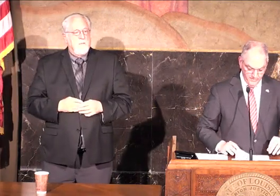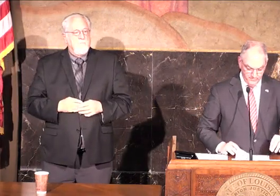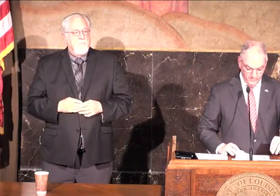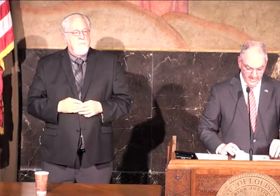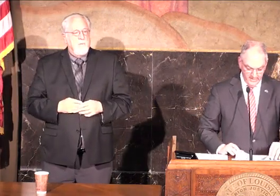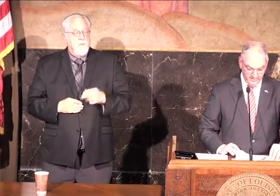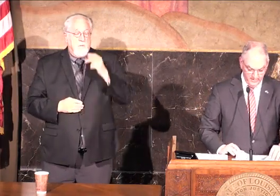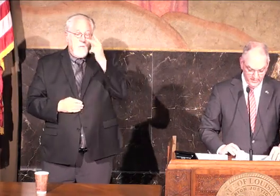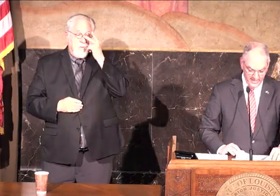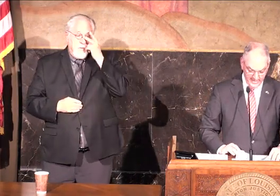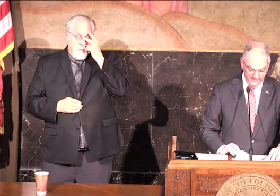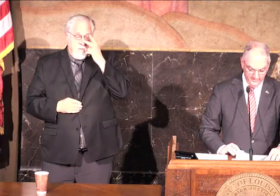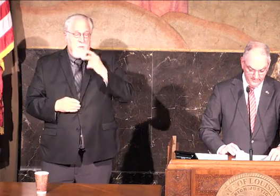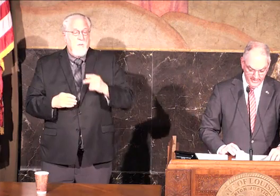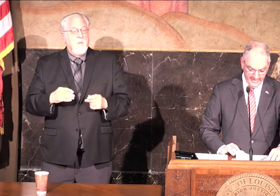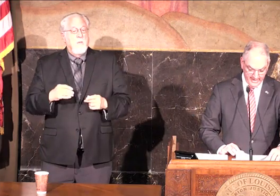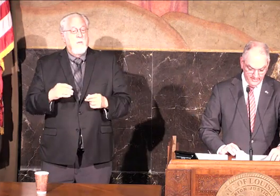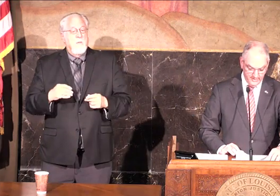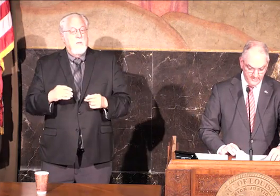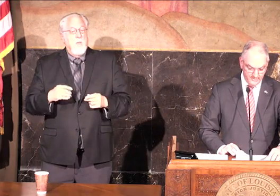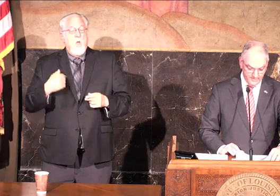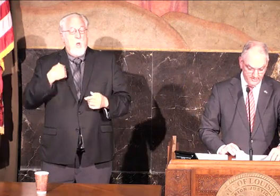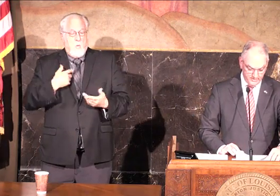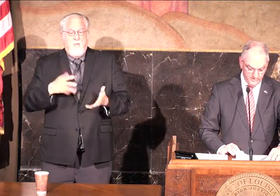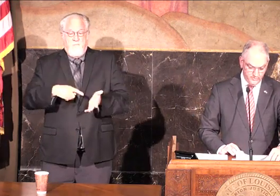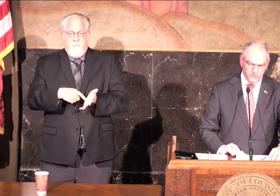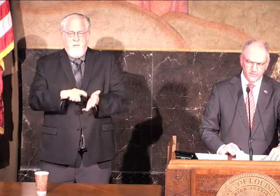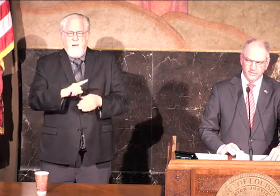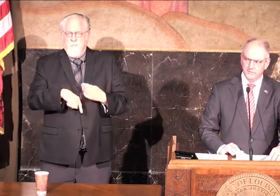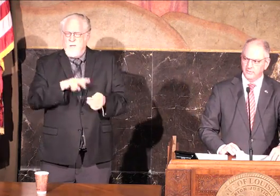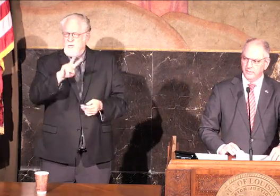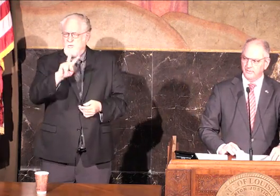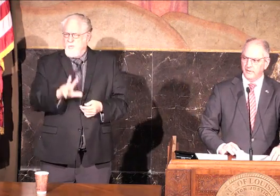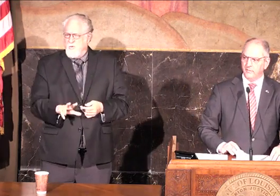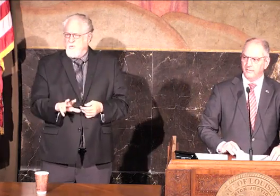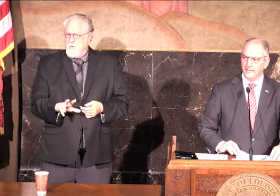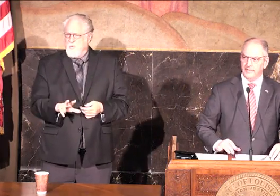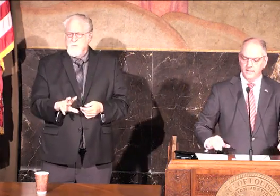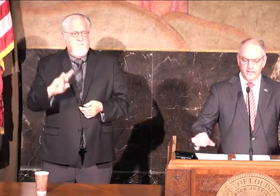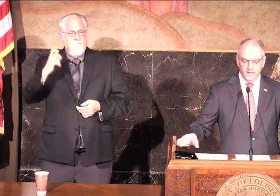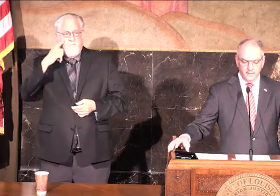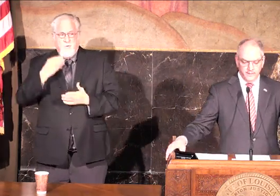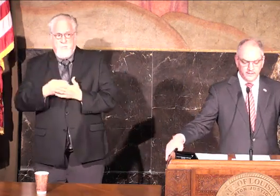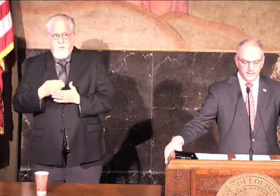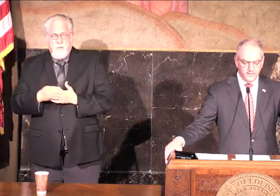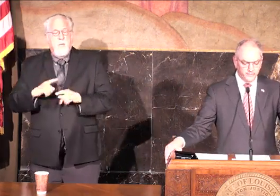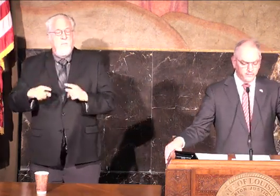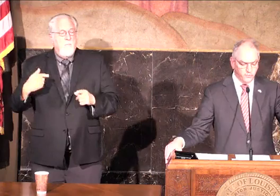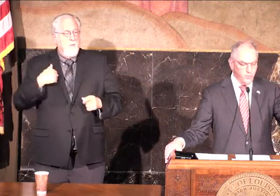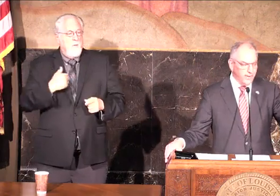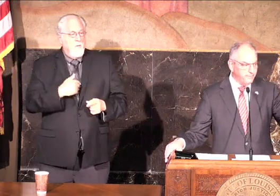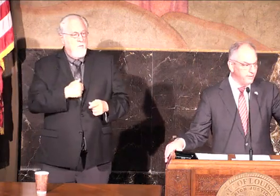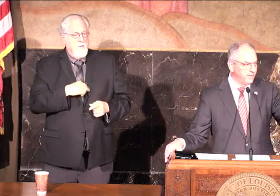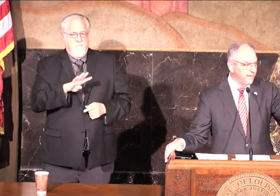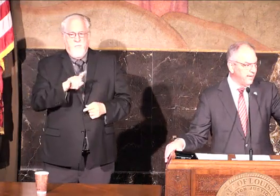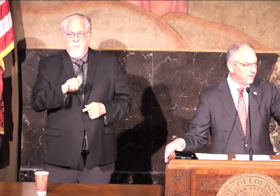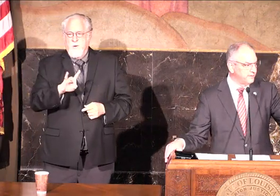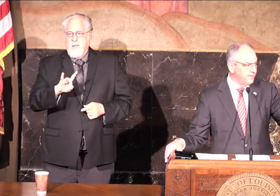I would point out that we have paid out, about 2/3 of this has been federal money, but